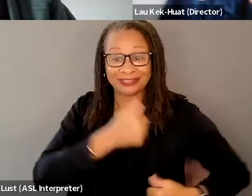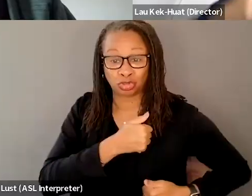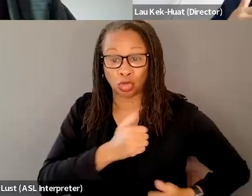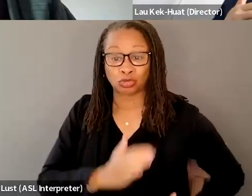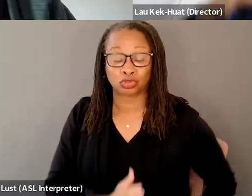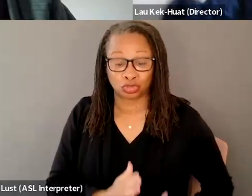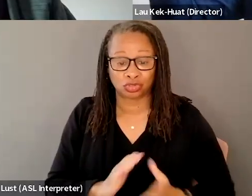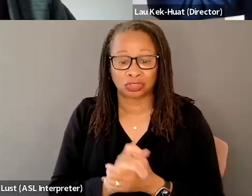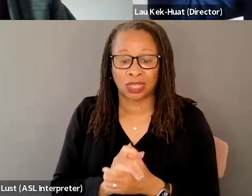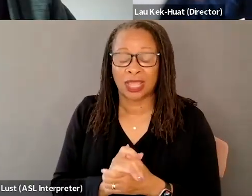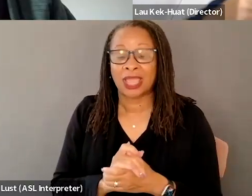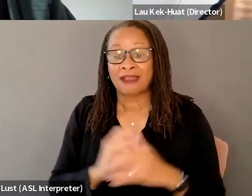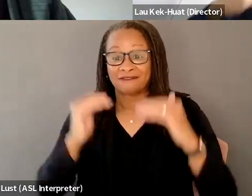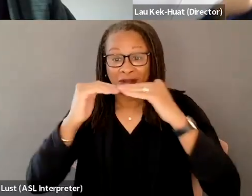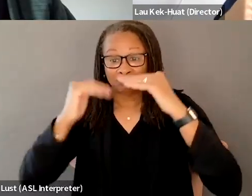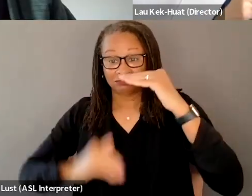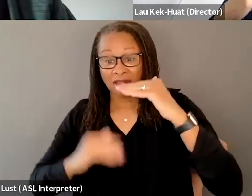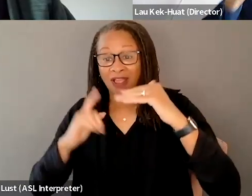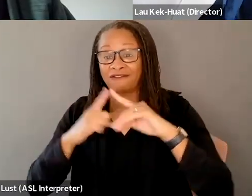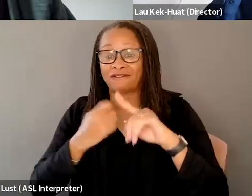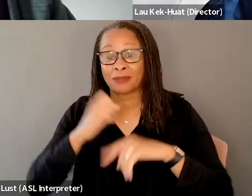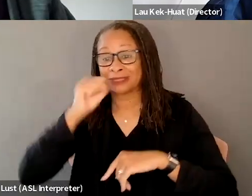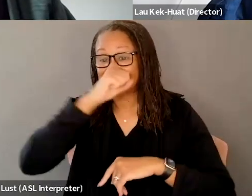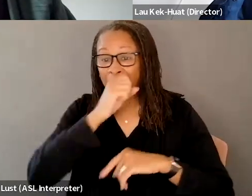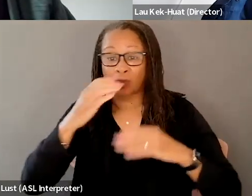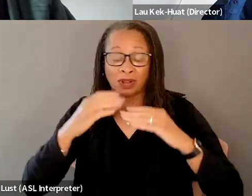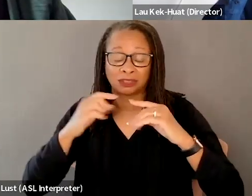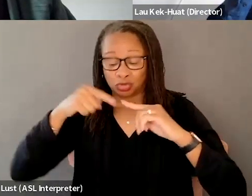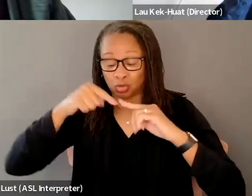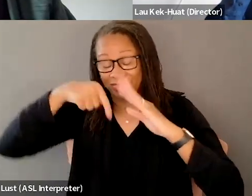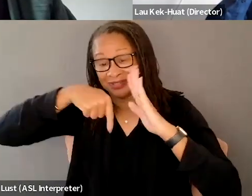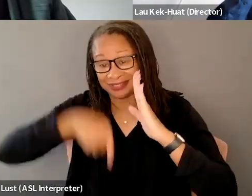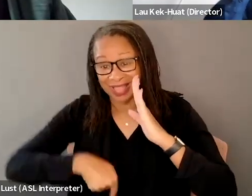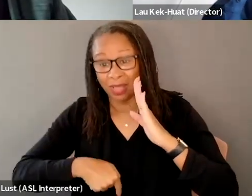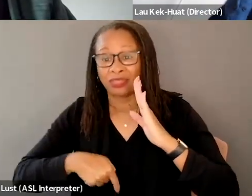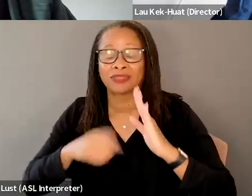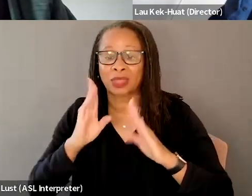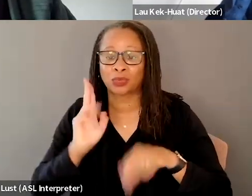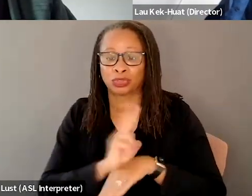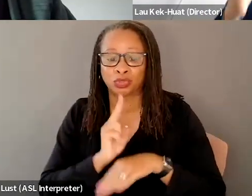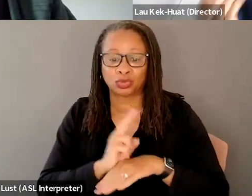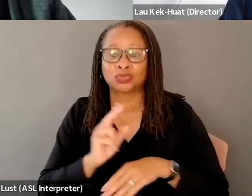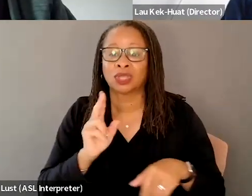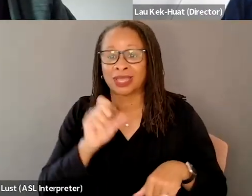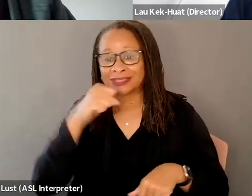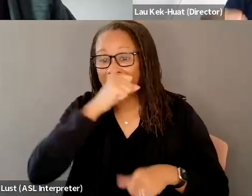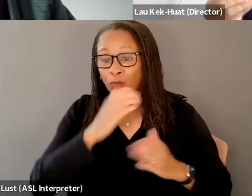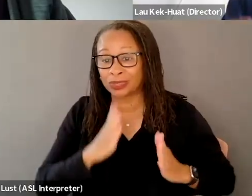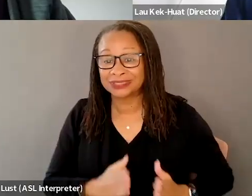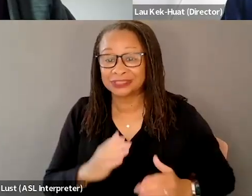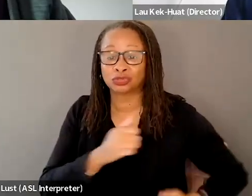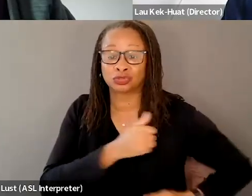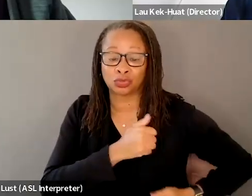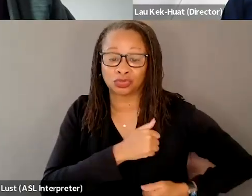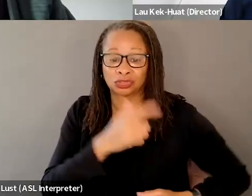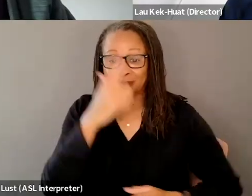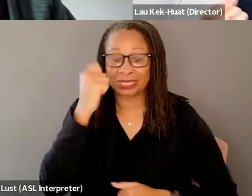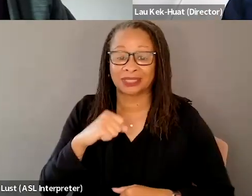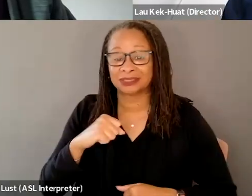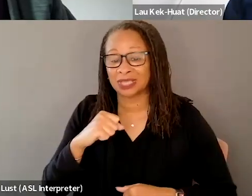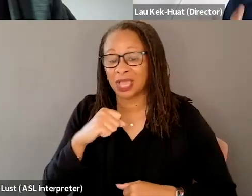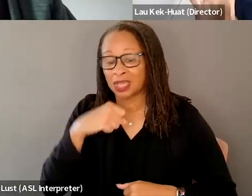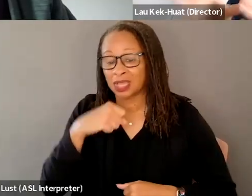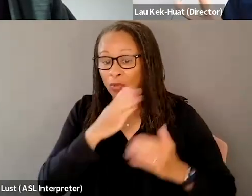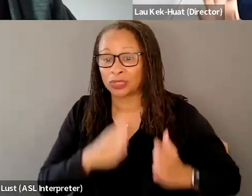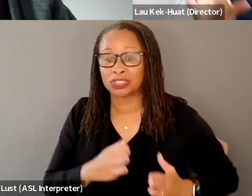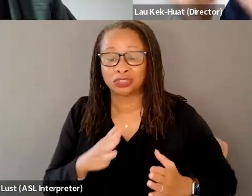front line to the south, from Taiwan onwards to the south, they will need Taiwanese soldiers, because Taiwanese soldiers they can